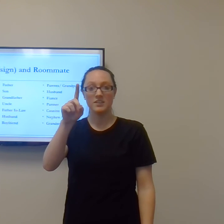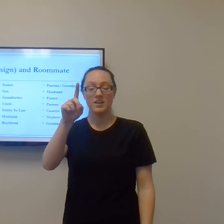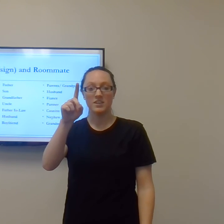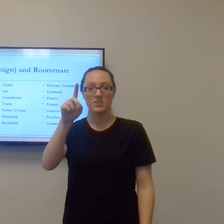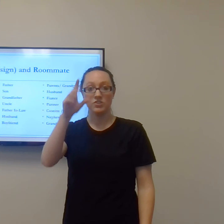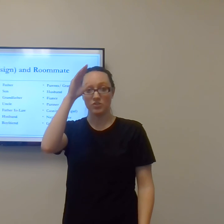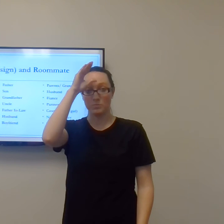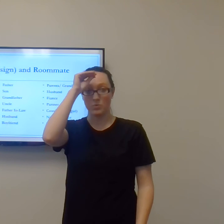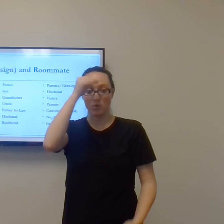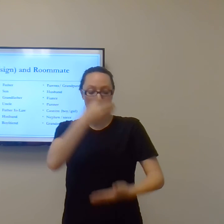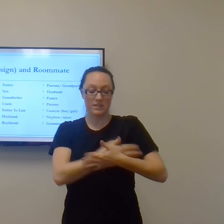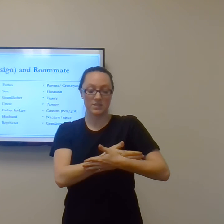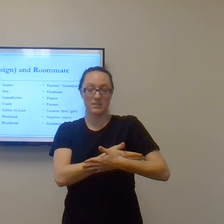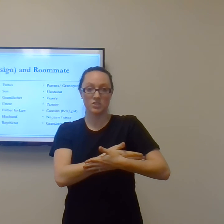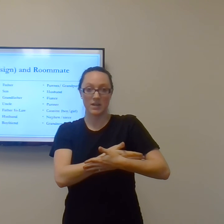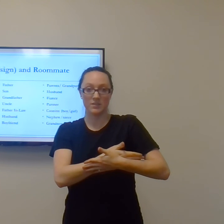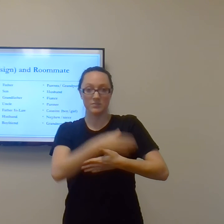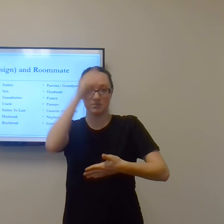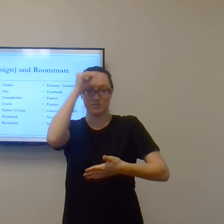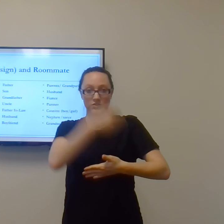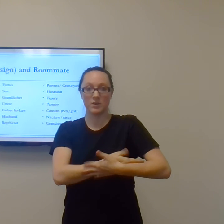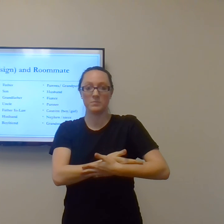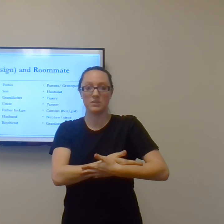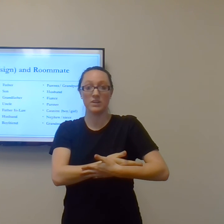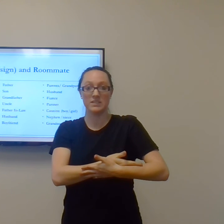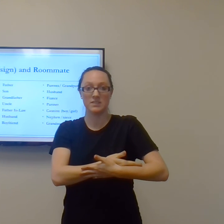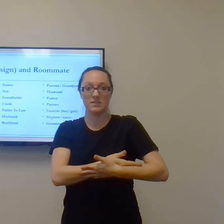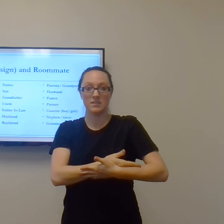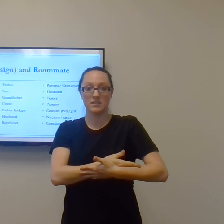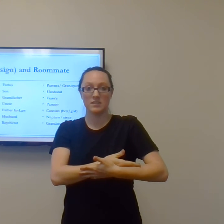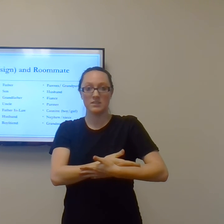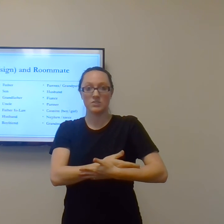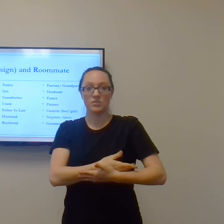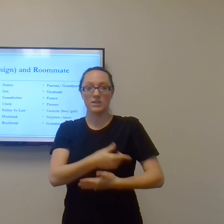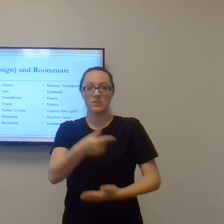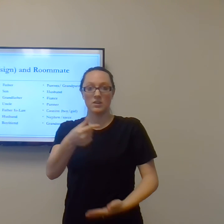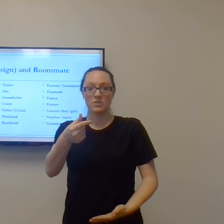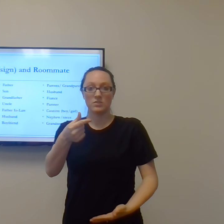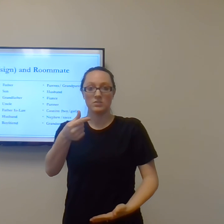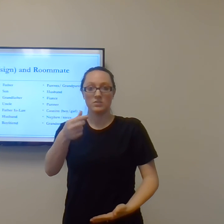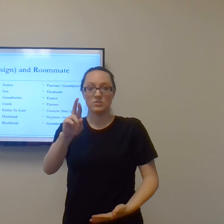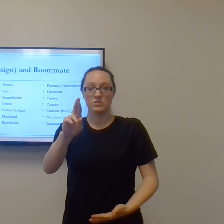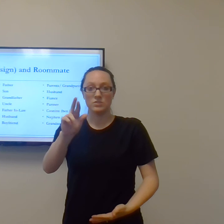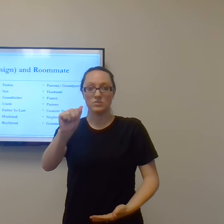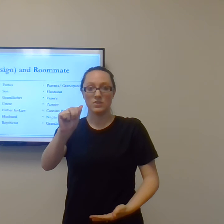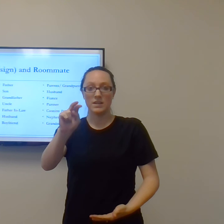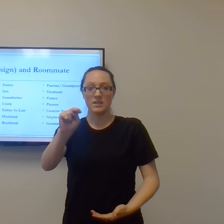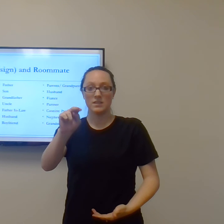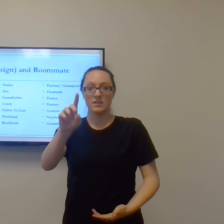and then you do boy, child. So that would be grandson. So granddaughter is granddaughter.